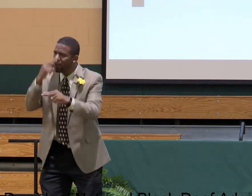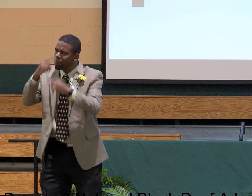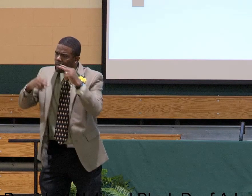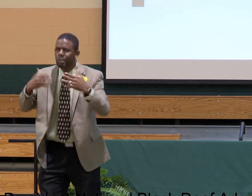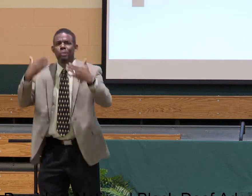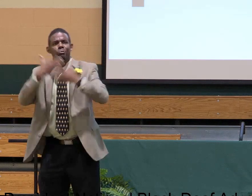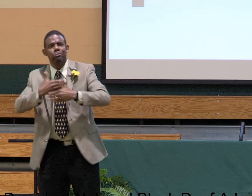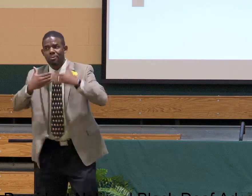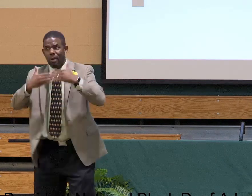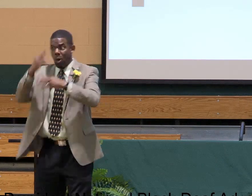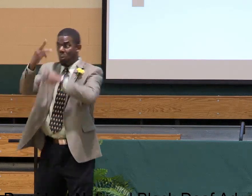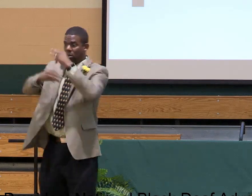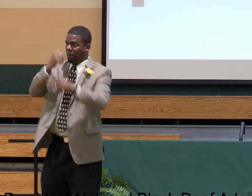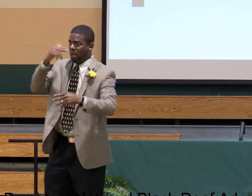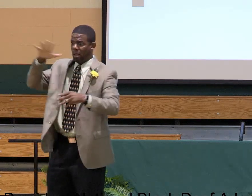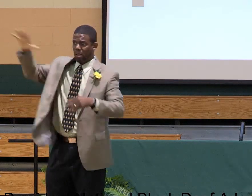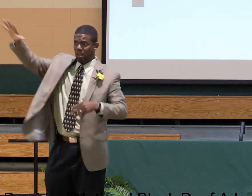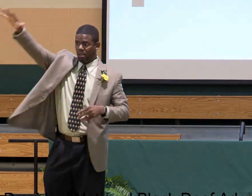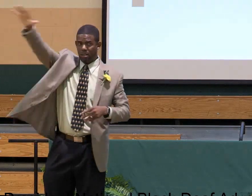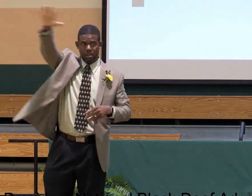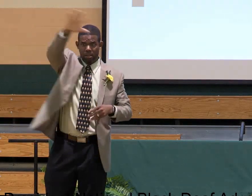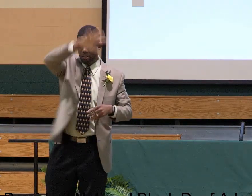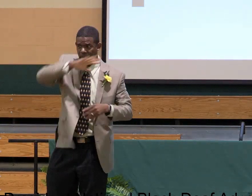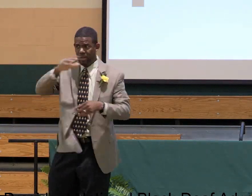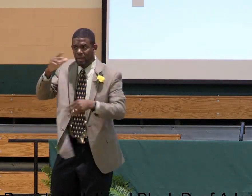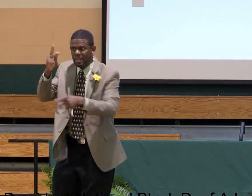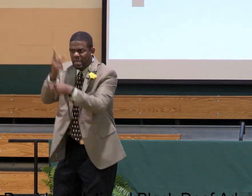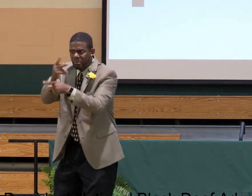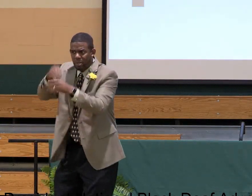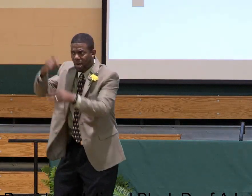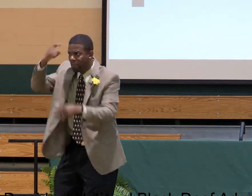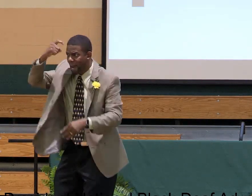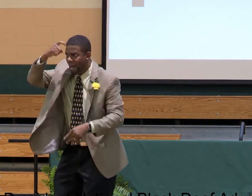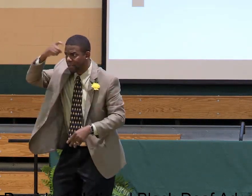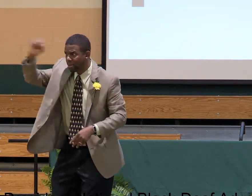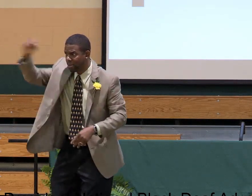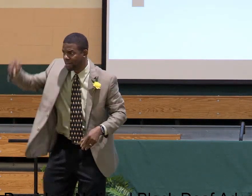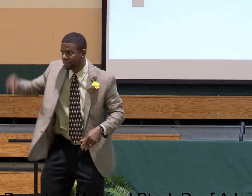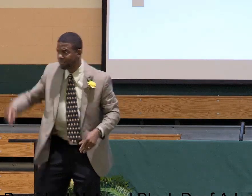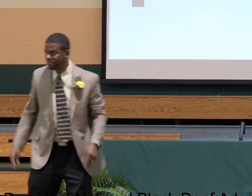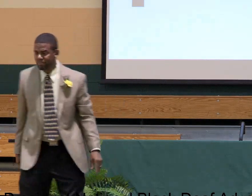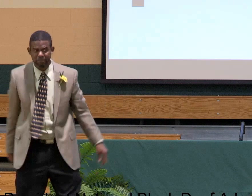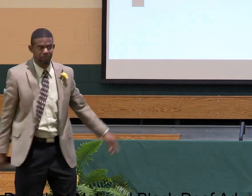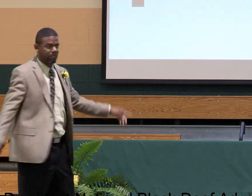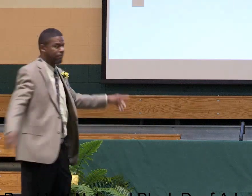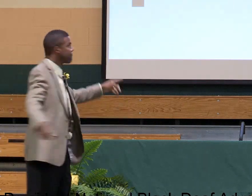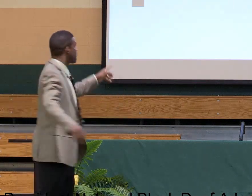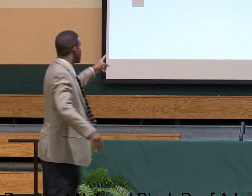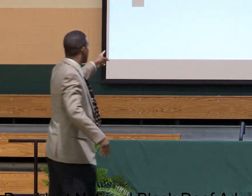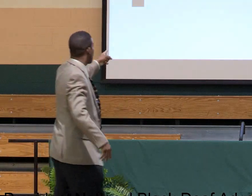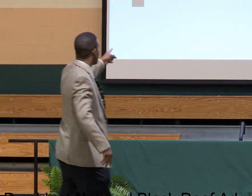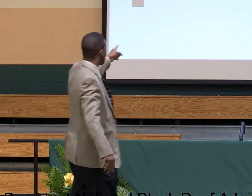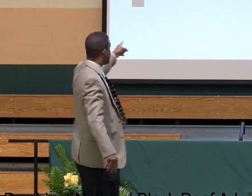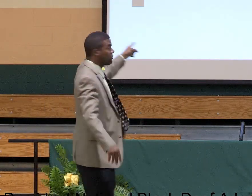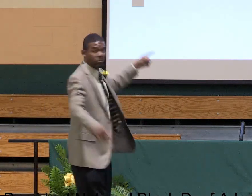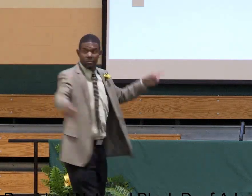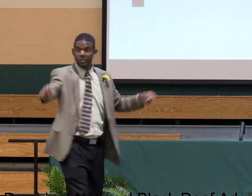It's important to have fun, have a good time, but you know the whole big wide world out there is scary. You've got to keep that in your mind. Think about the